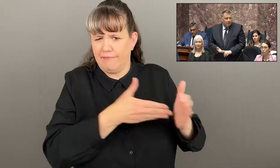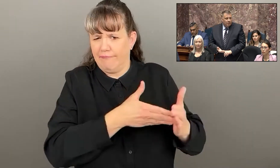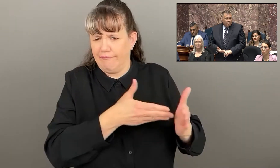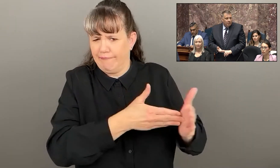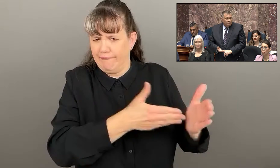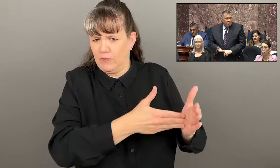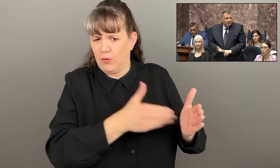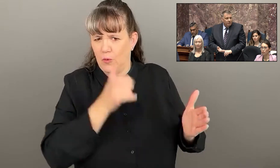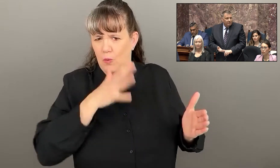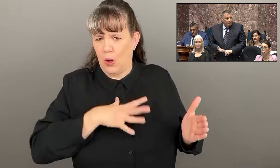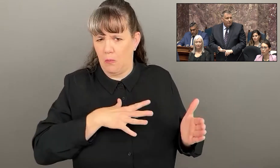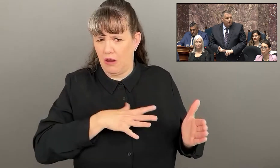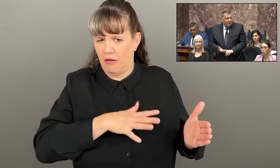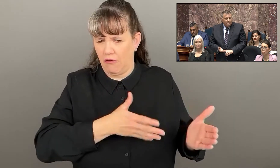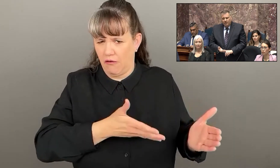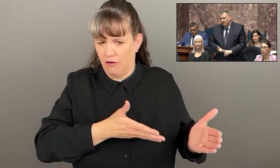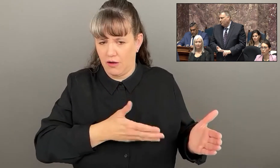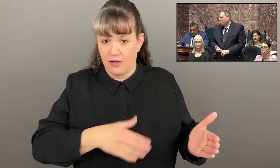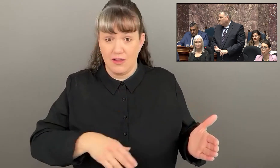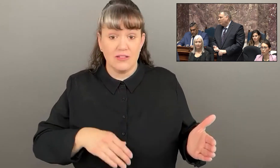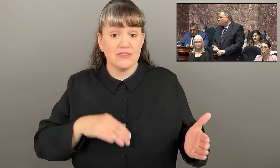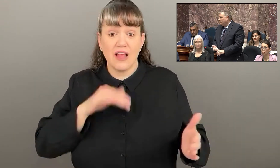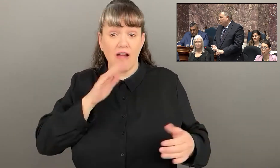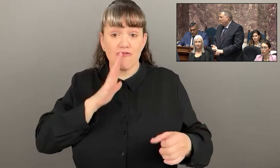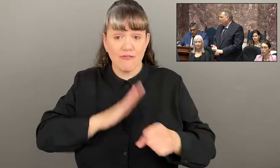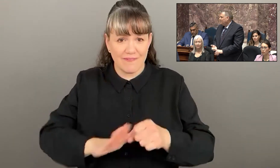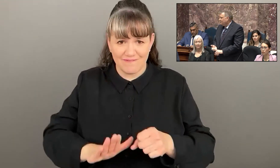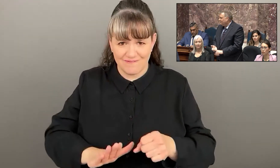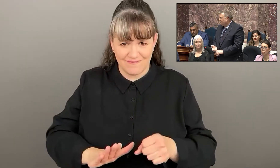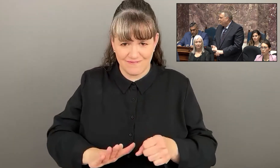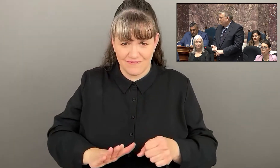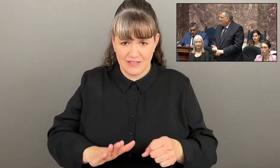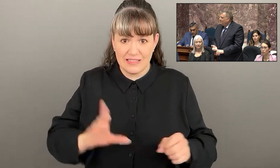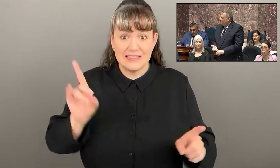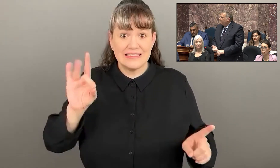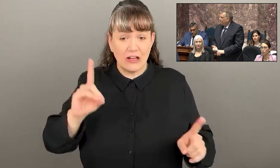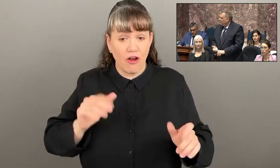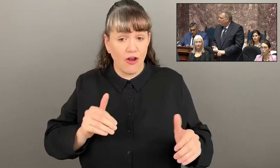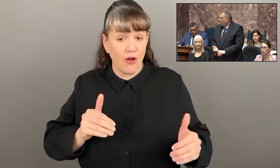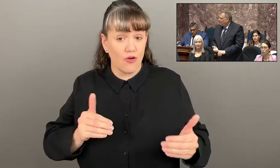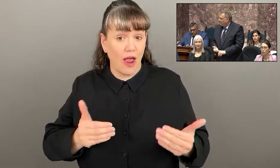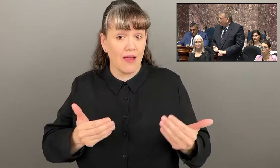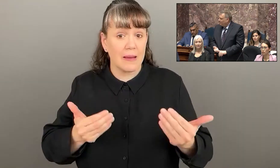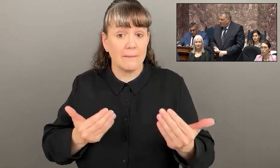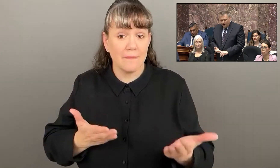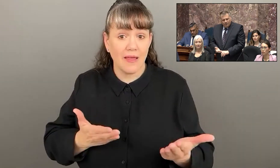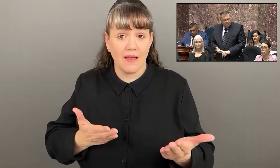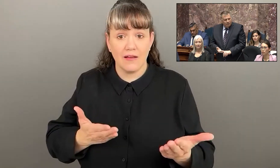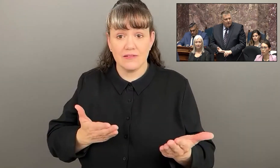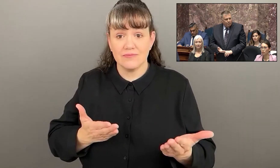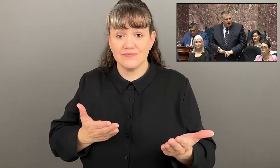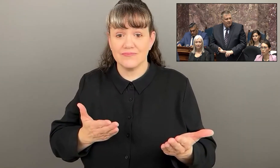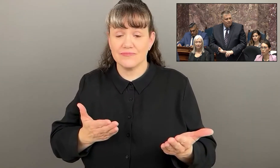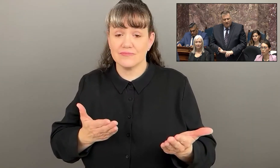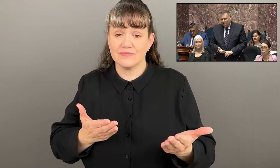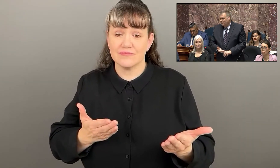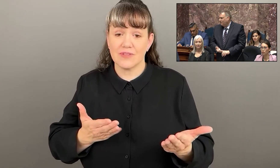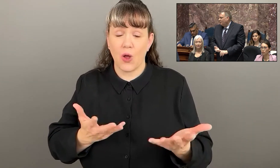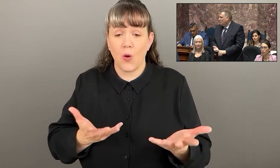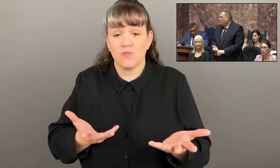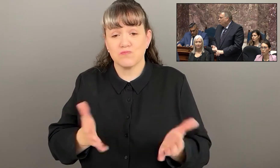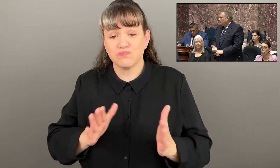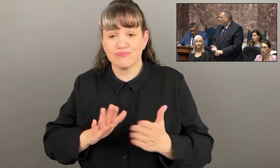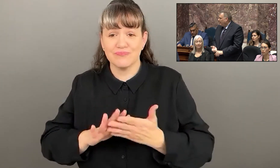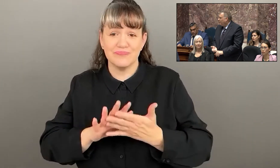ordered. We can use the words recommended all we want or suggested. If it's the Premier telling a brand newly appointed